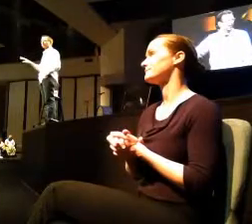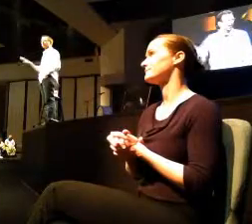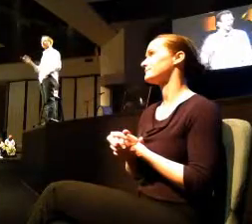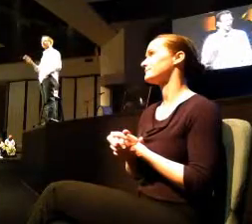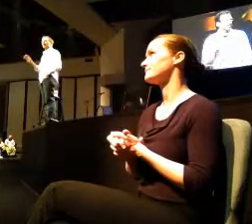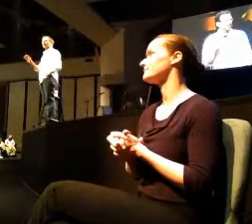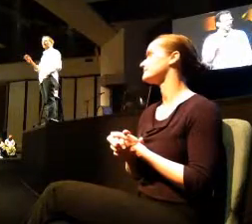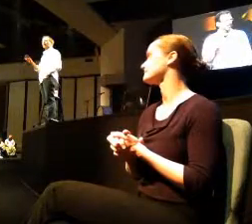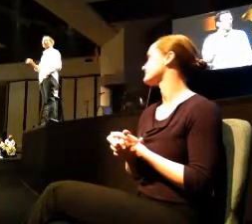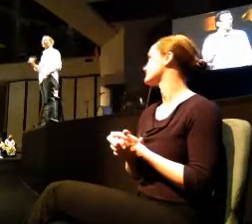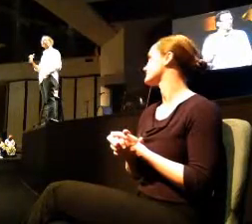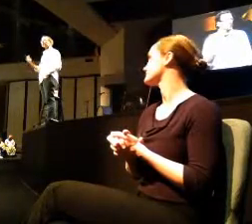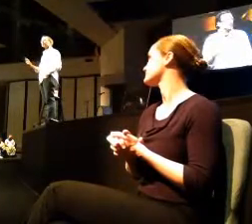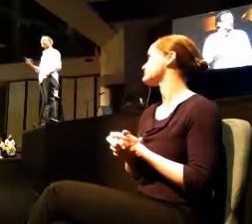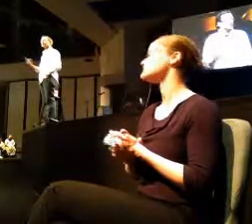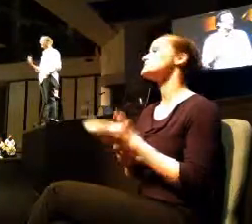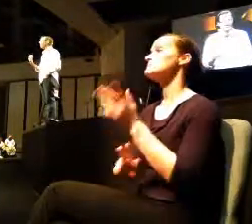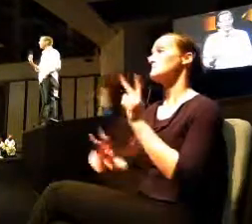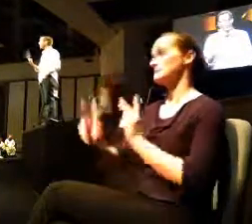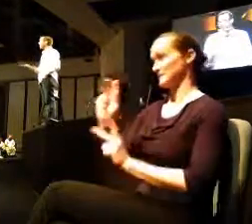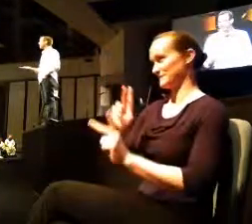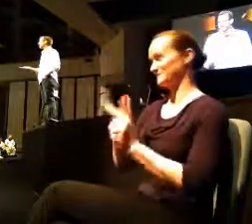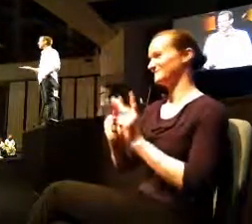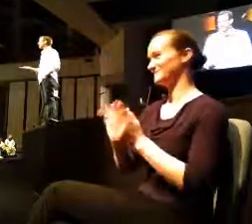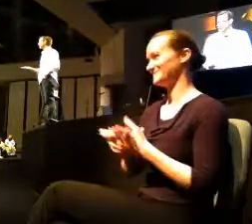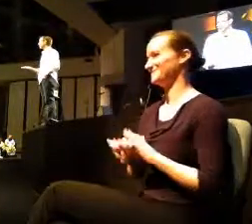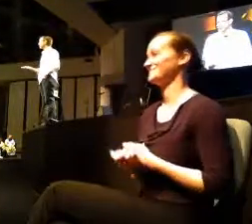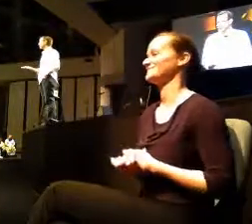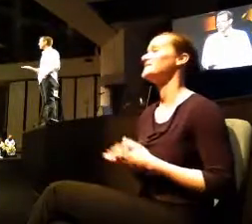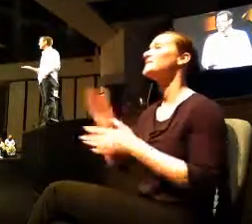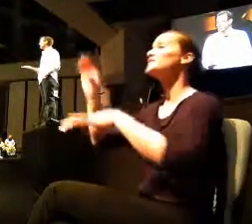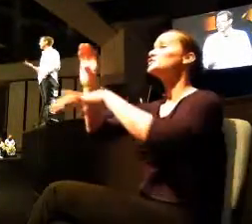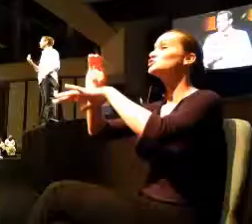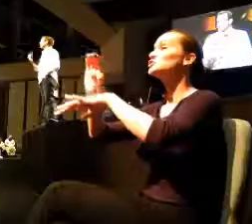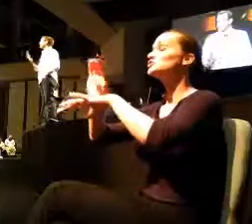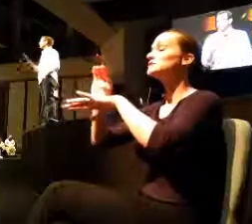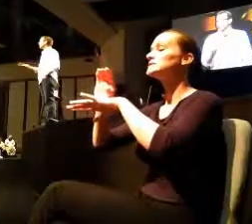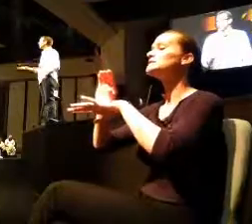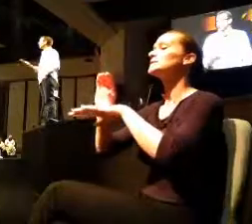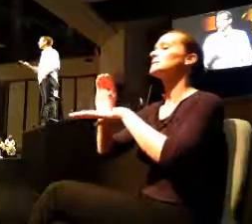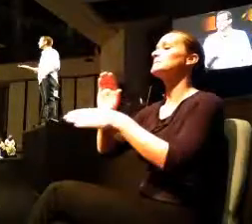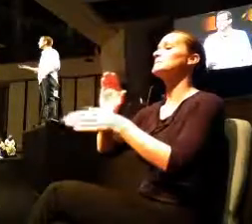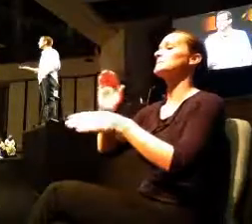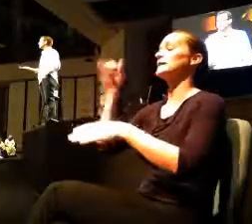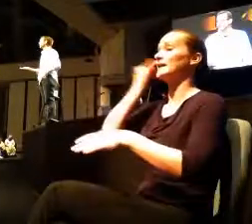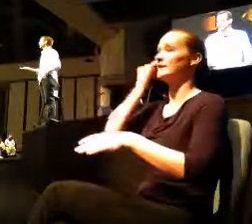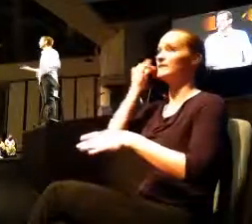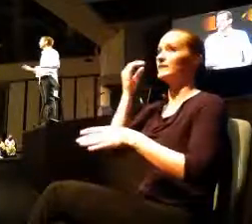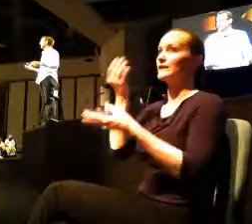away. What they usually become are institutions. They